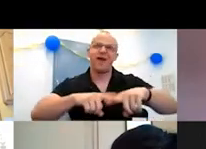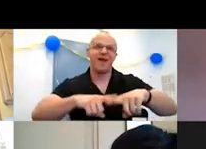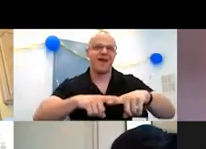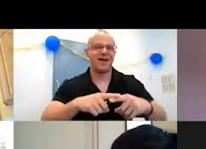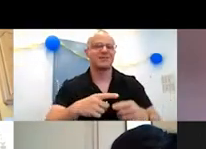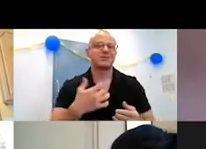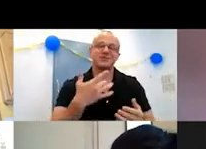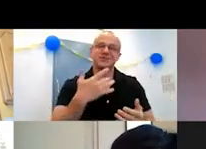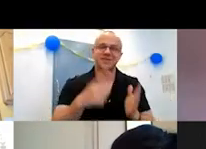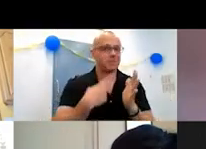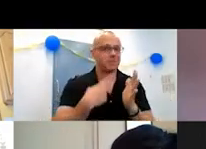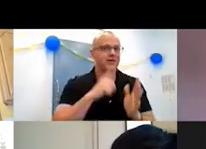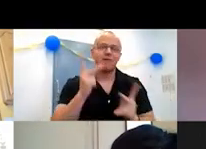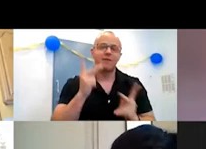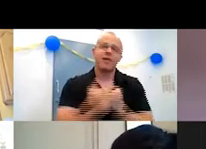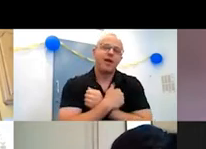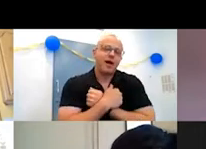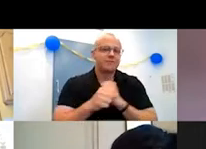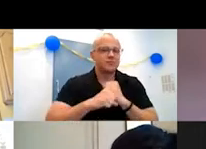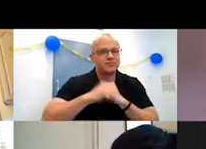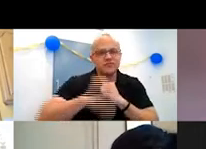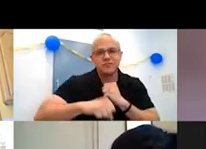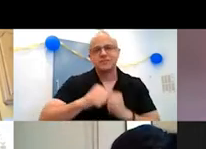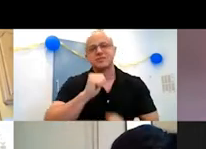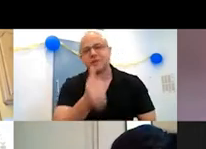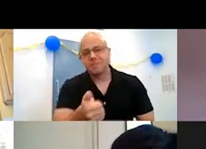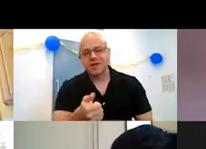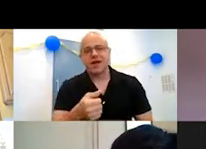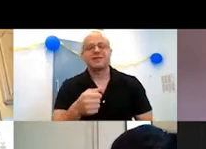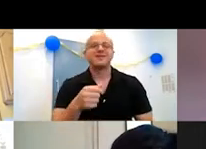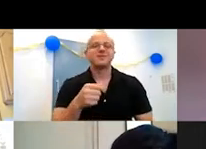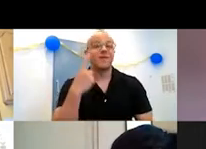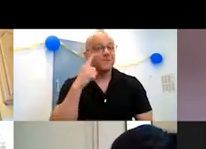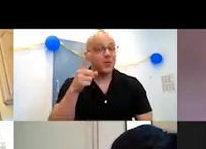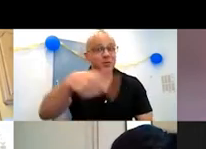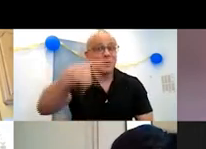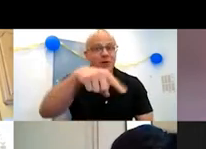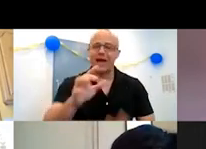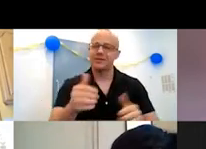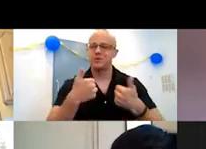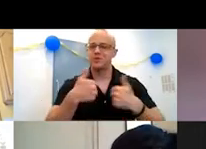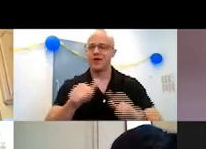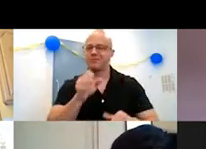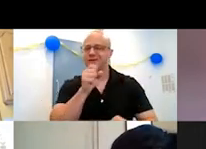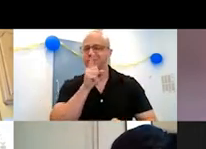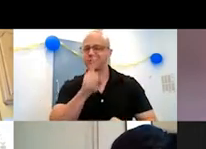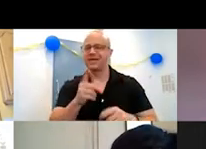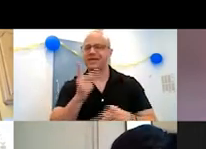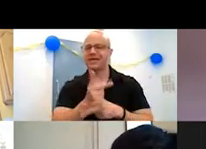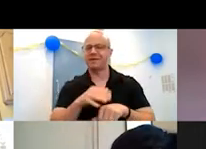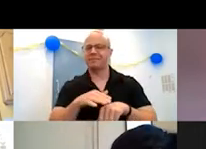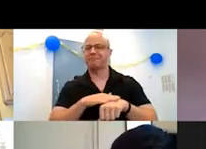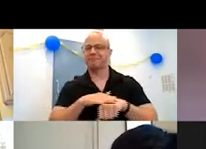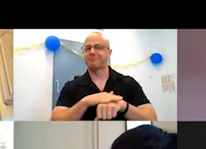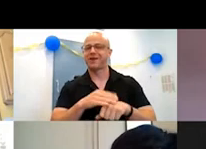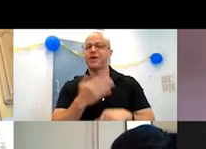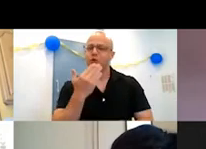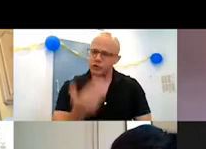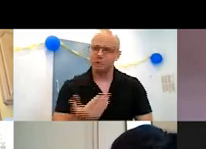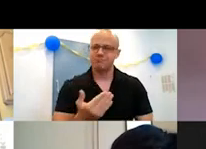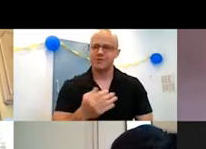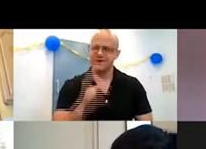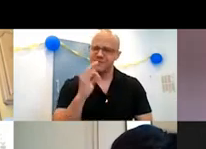these gestures. Just depends. So sometimes people love to exaggerate about food and others do not.